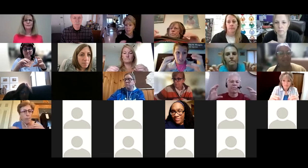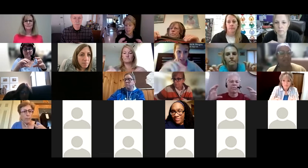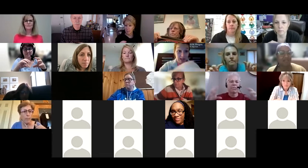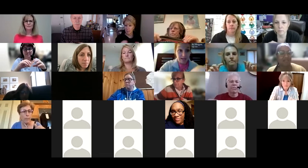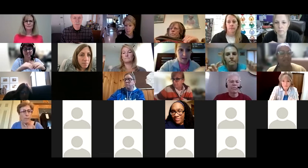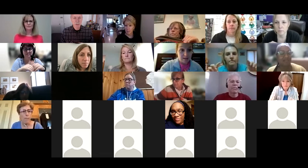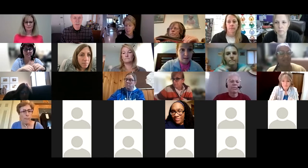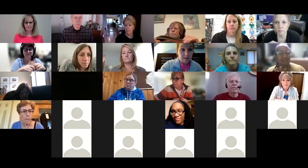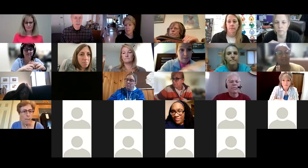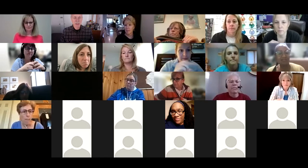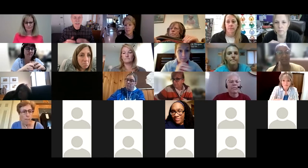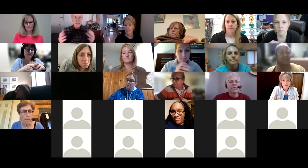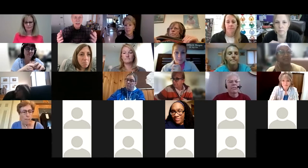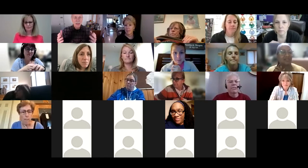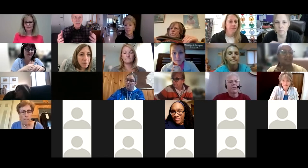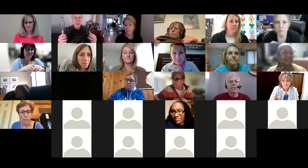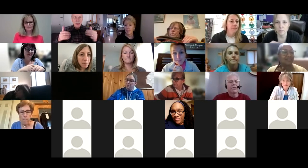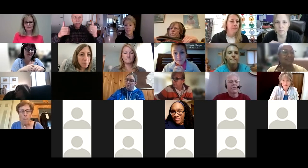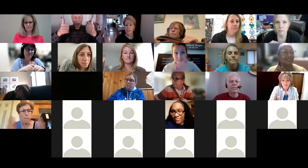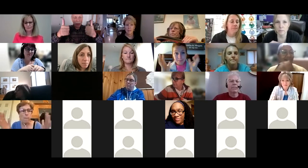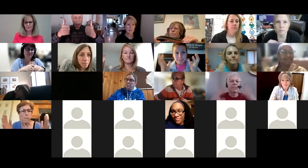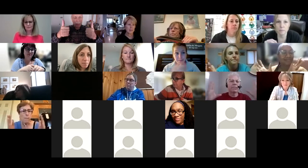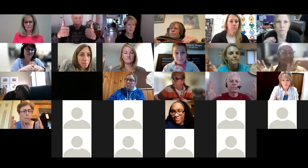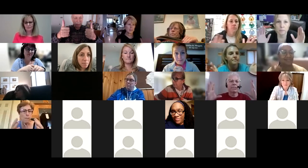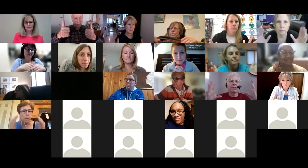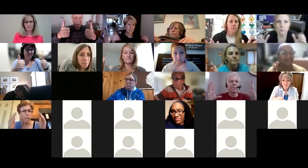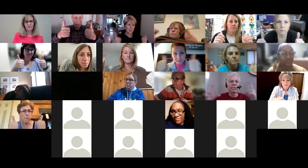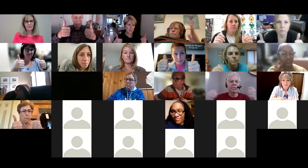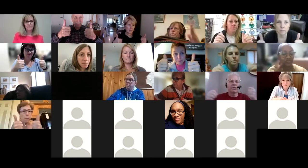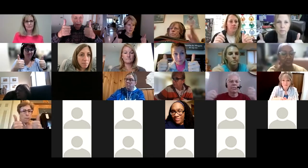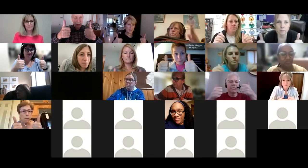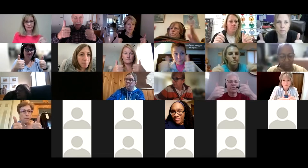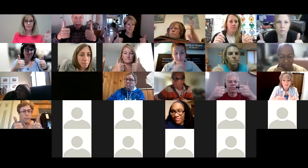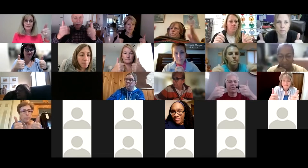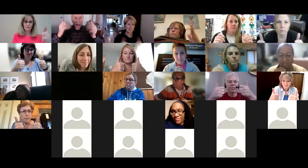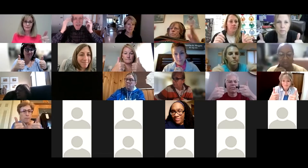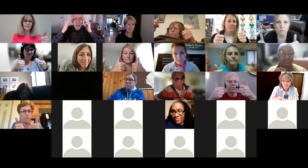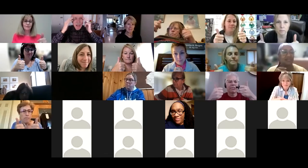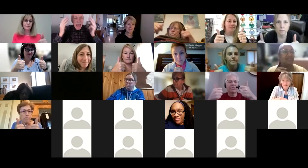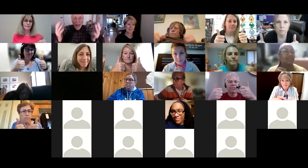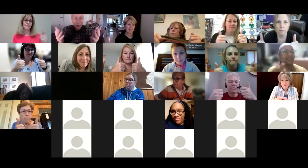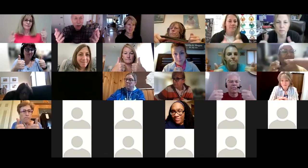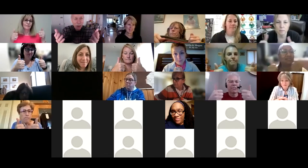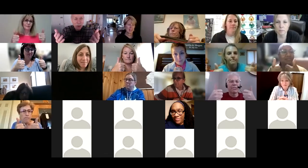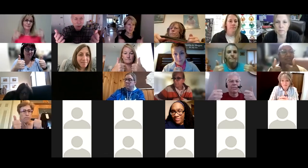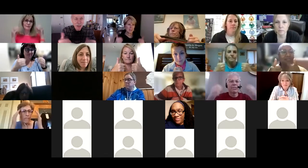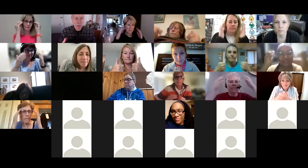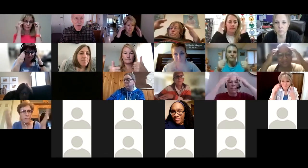look like. Yeah. This solves a huge problem. The huge problem is kids say, I don't know what to write about.